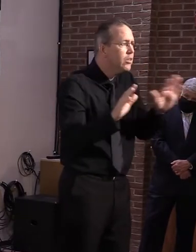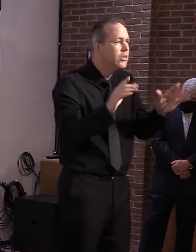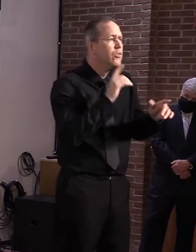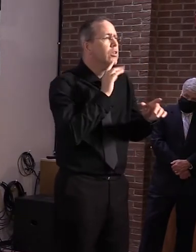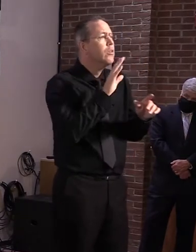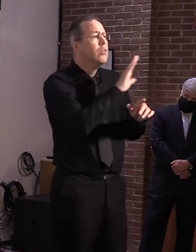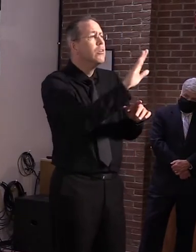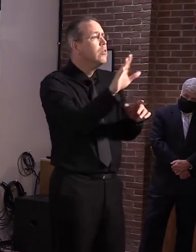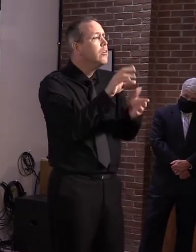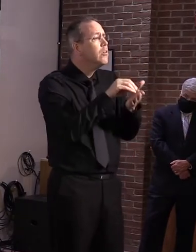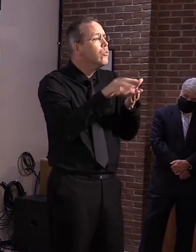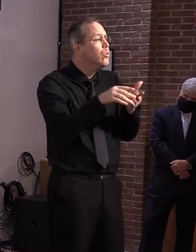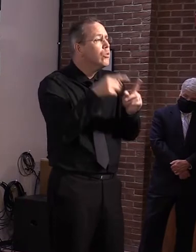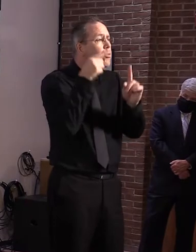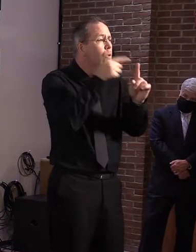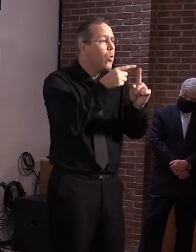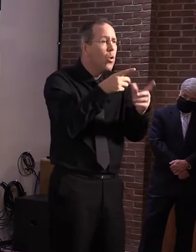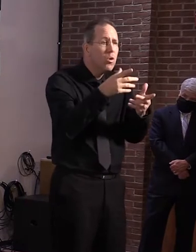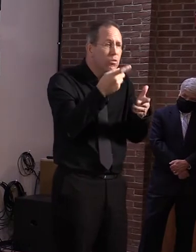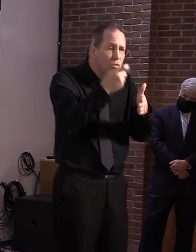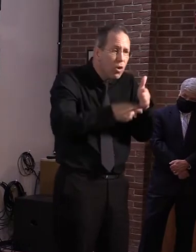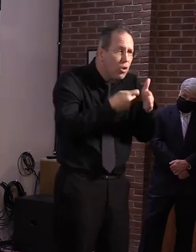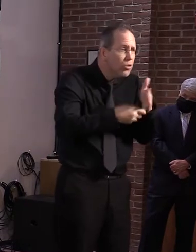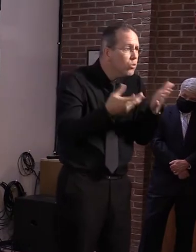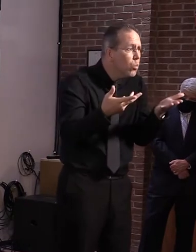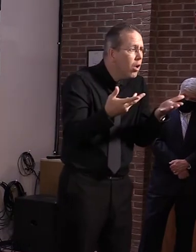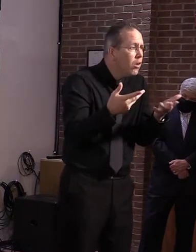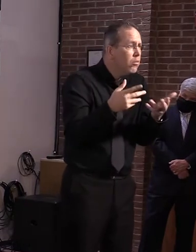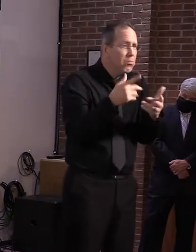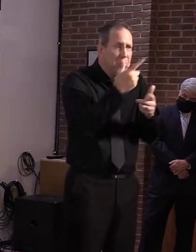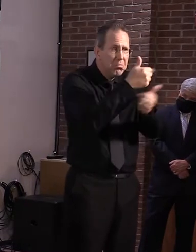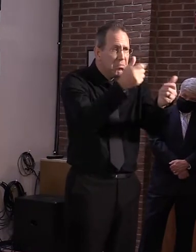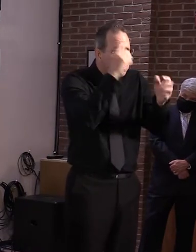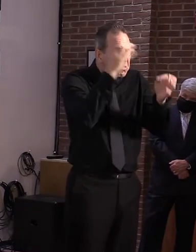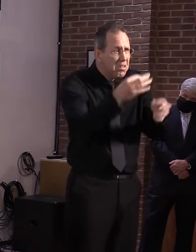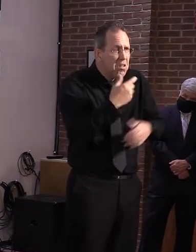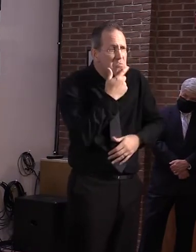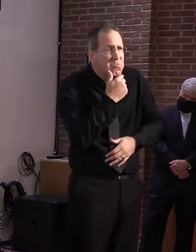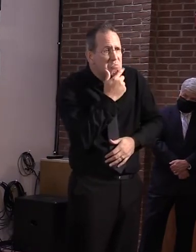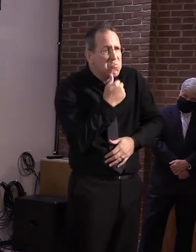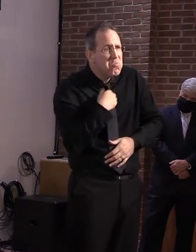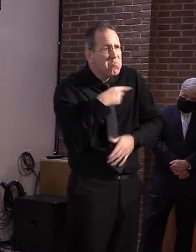certainly go do that, and they might actually decide on price to go do that and leave their